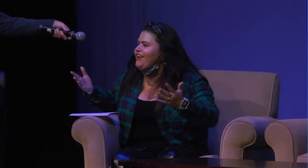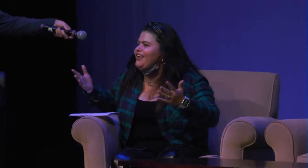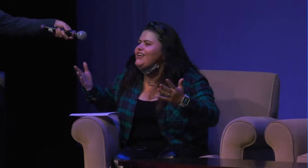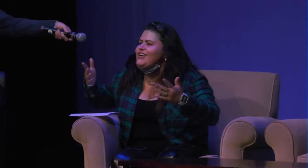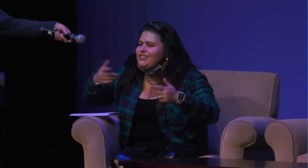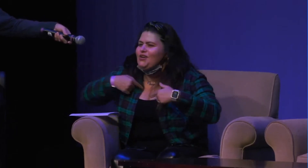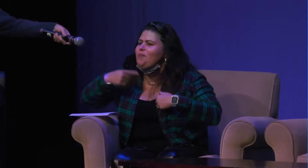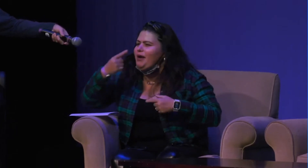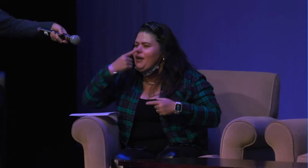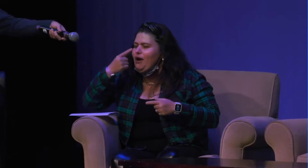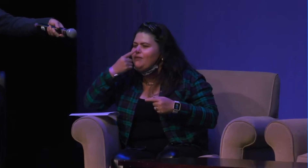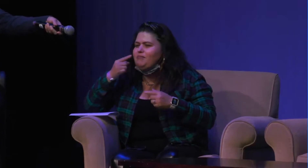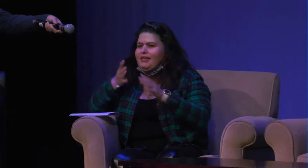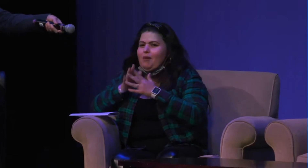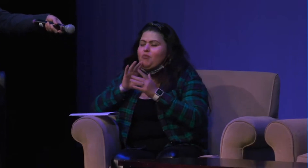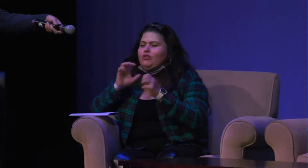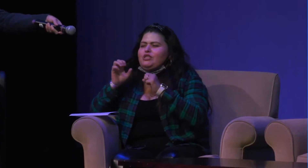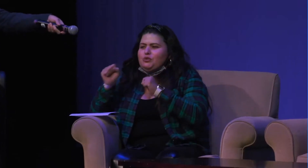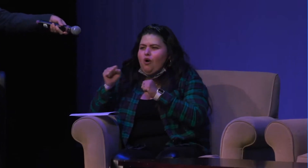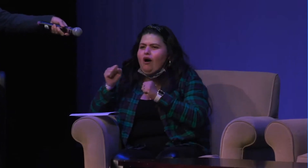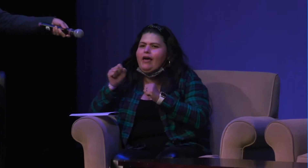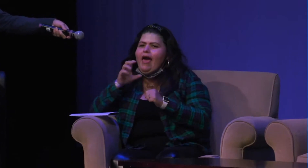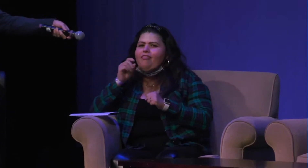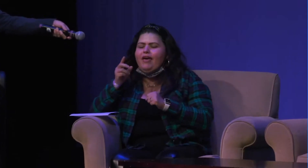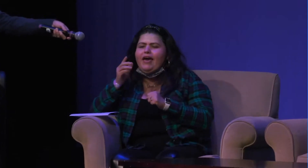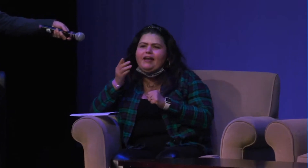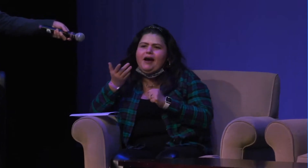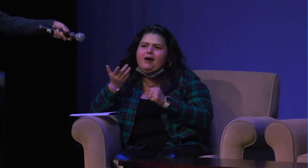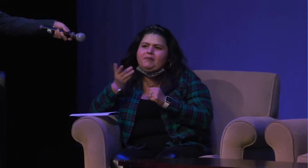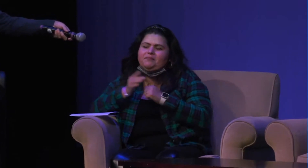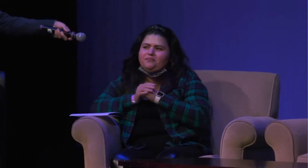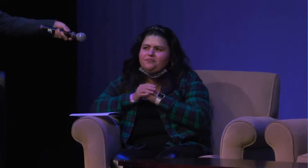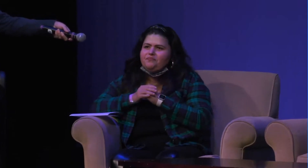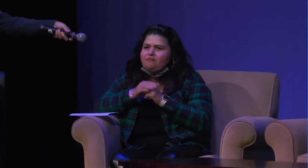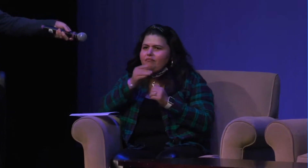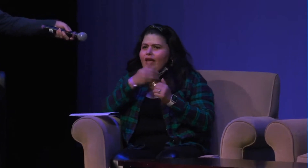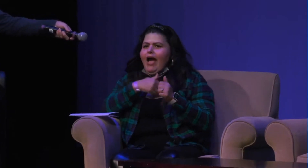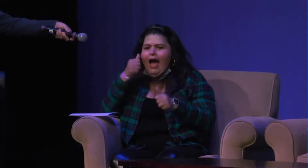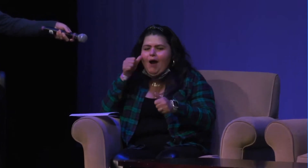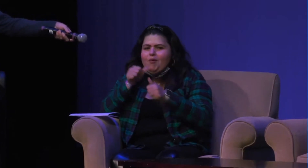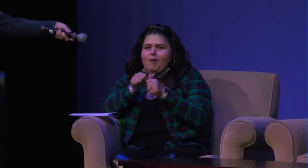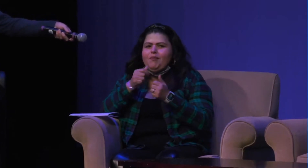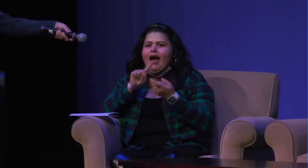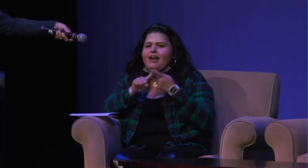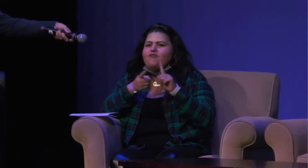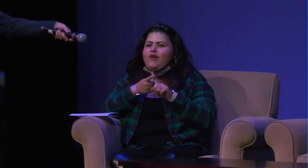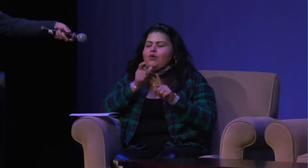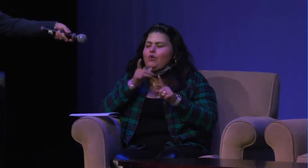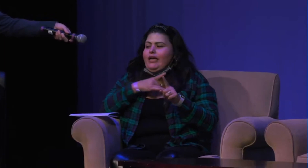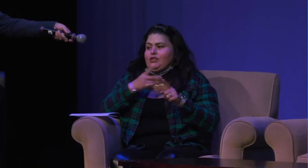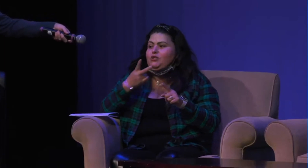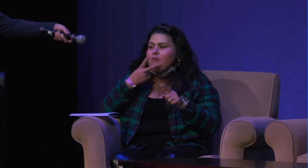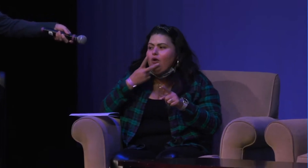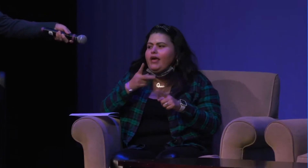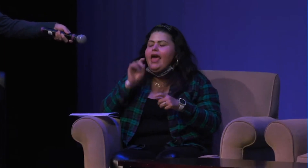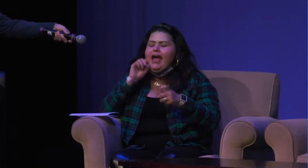fair. So my nose became really strong, and then I remember I had a friend who liked to smoke, and he